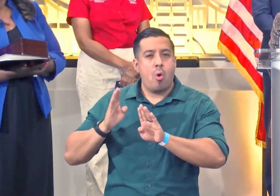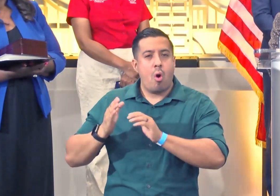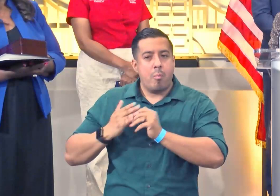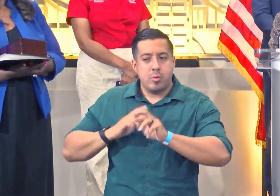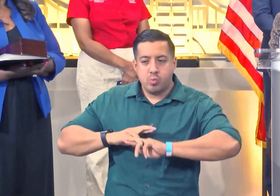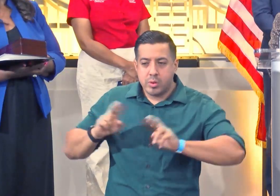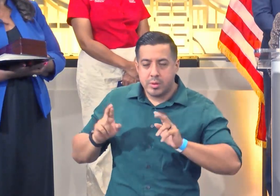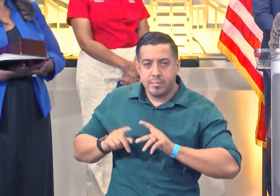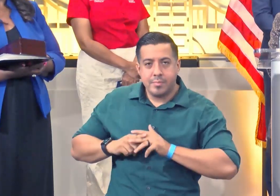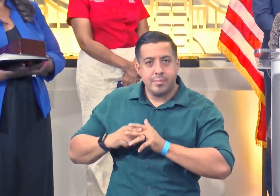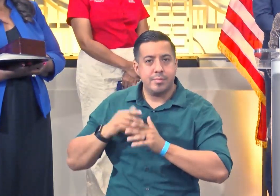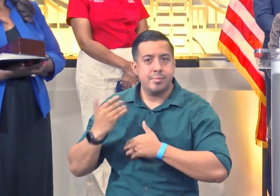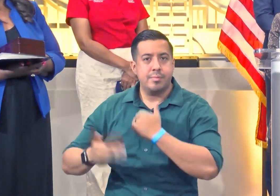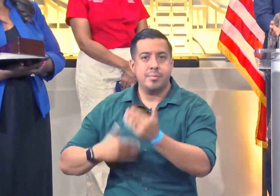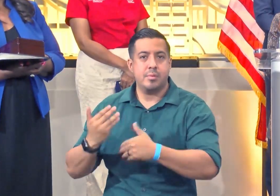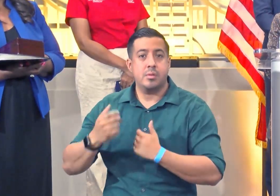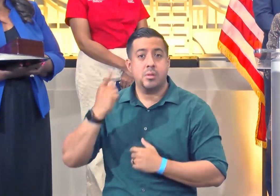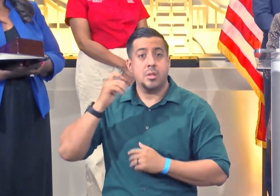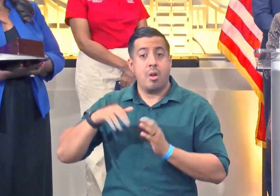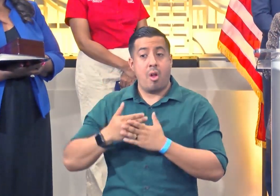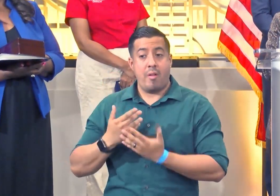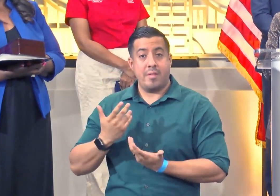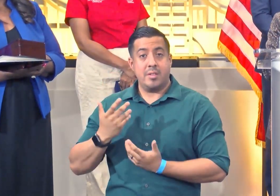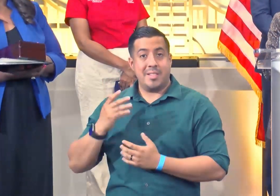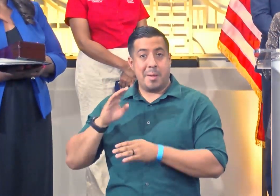decade, 70% of America's small businesses fail.